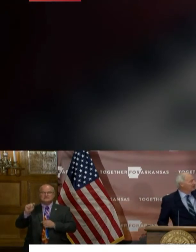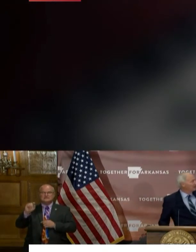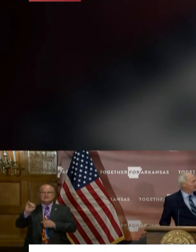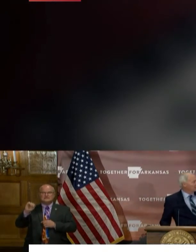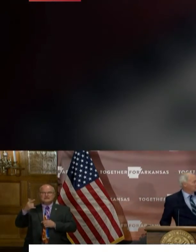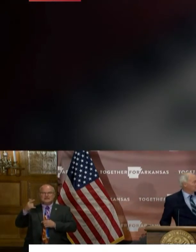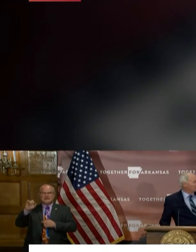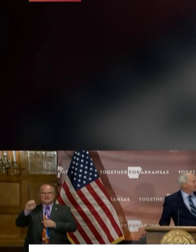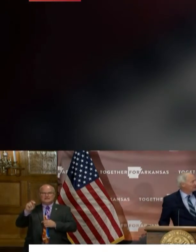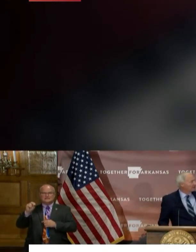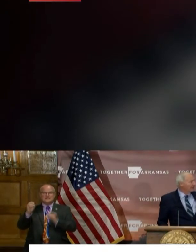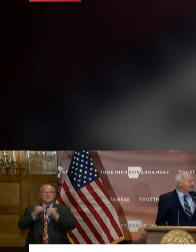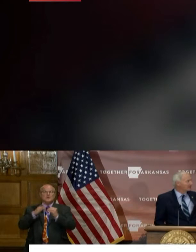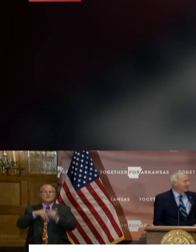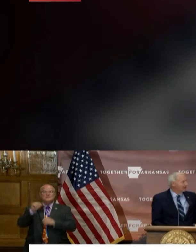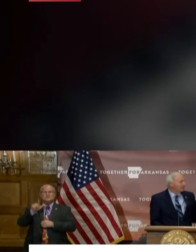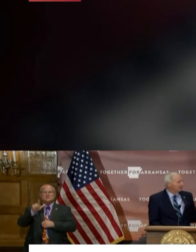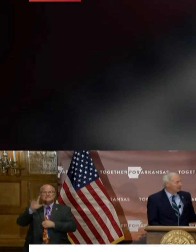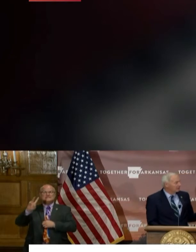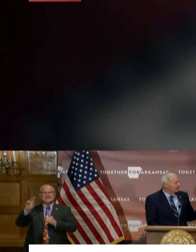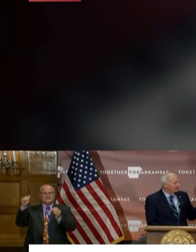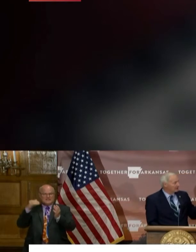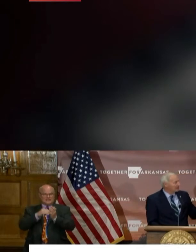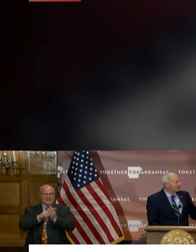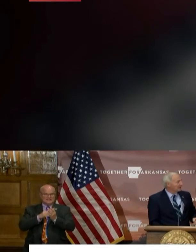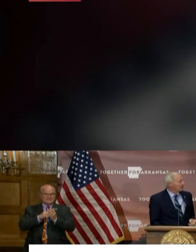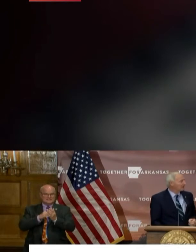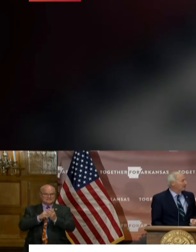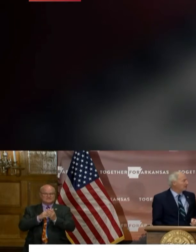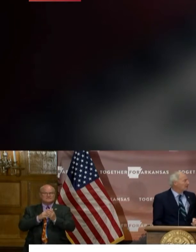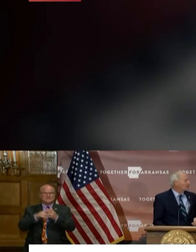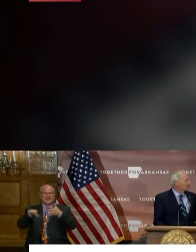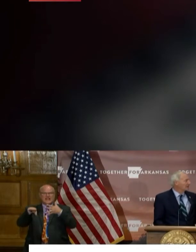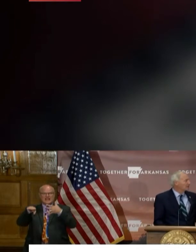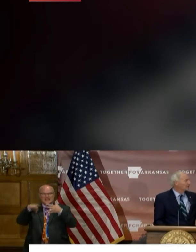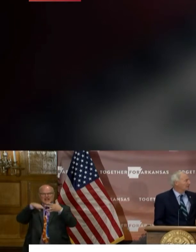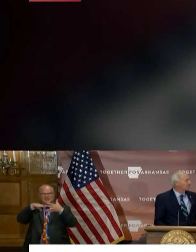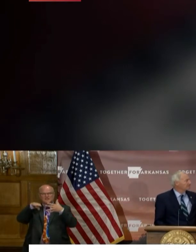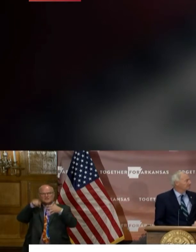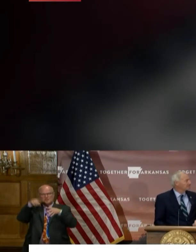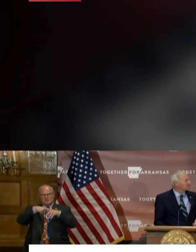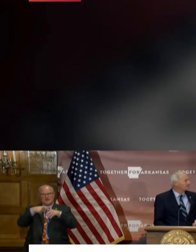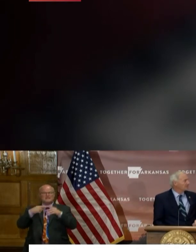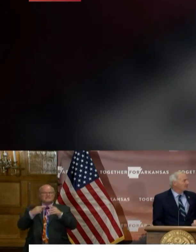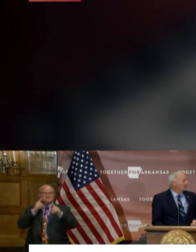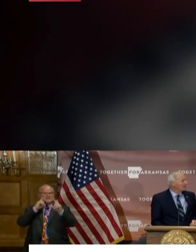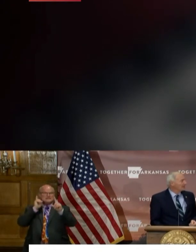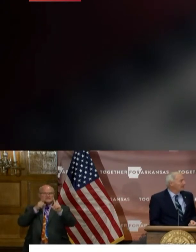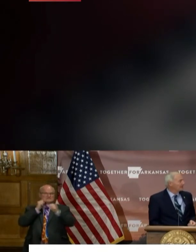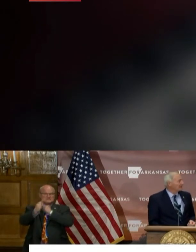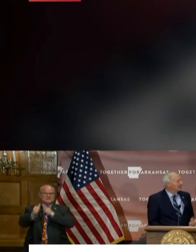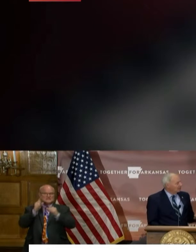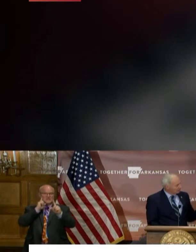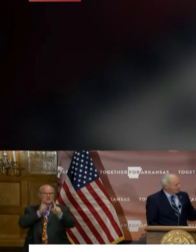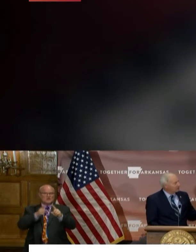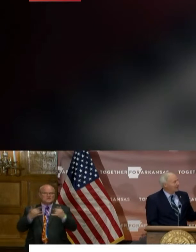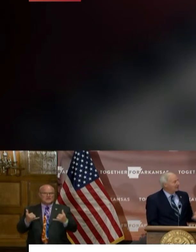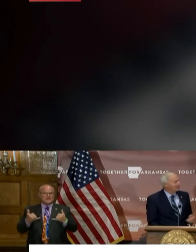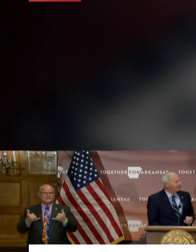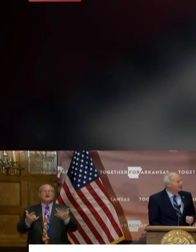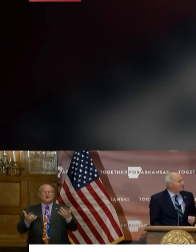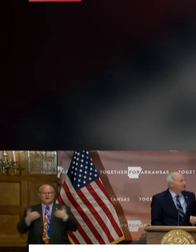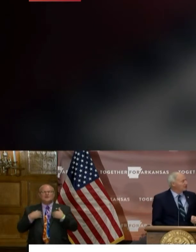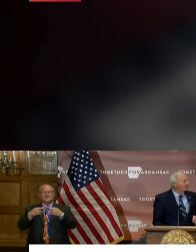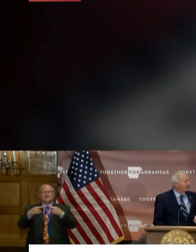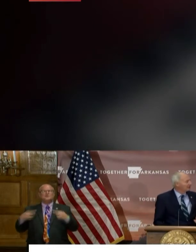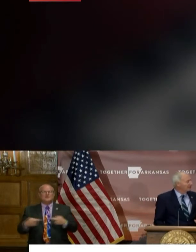can see is over 27,000 halfway through the month, exceeding our goals there as well. I think that we do have